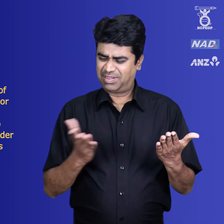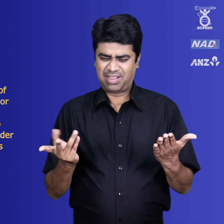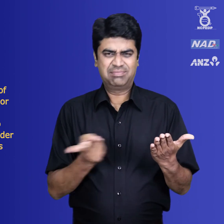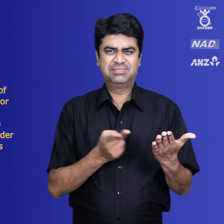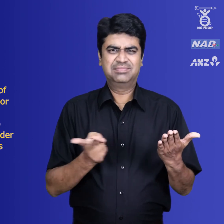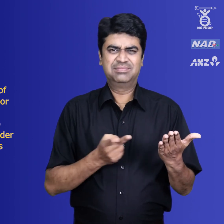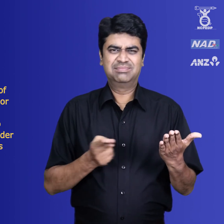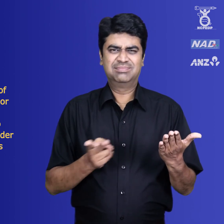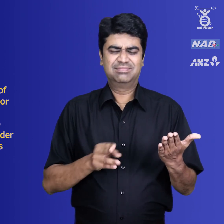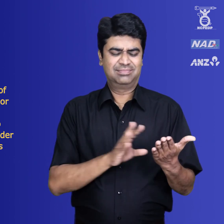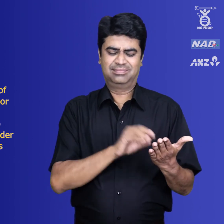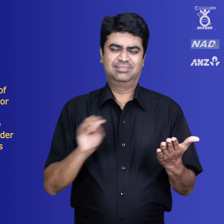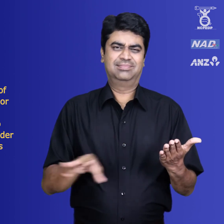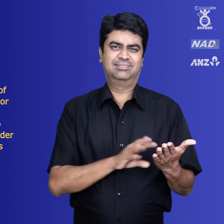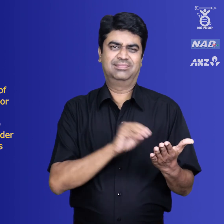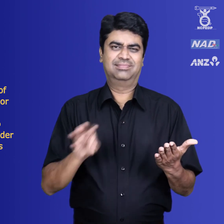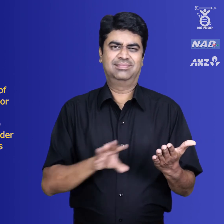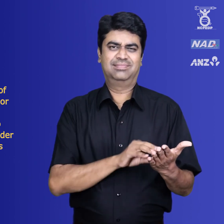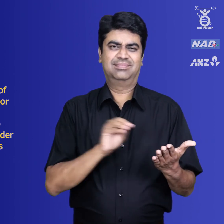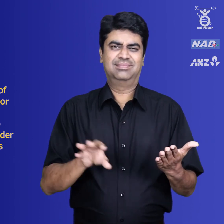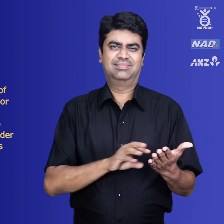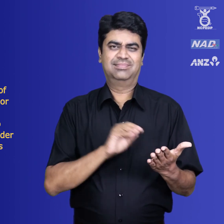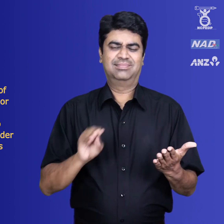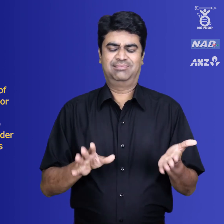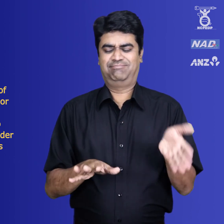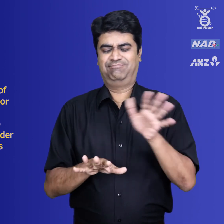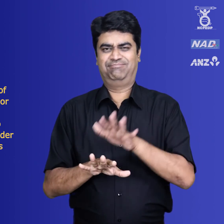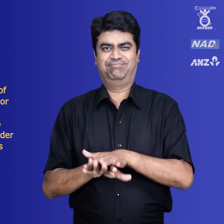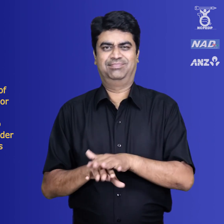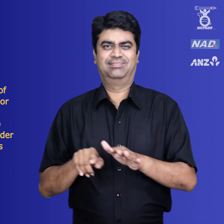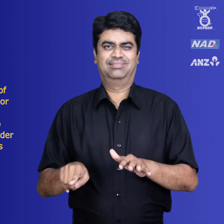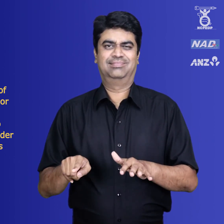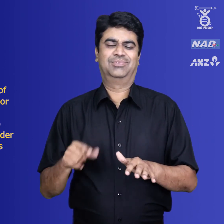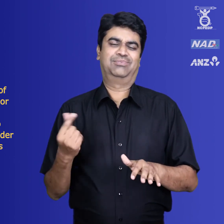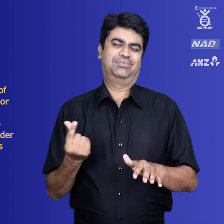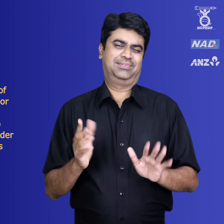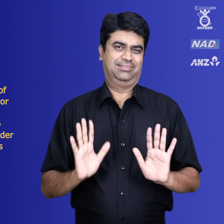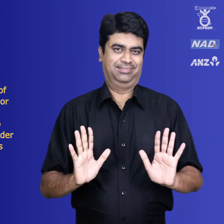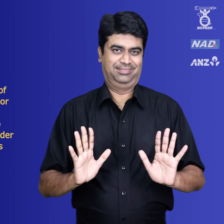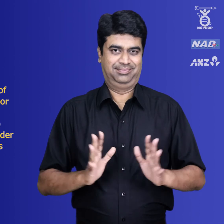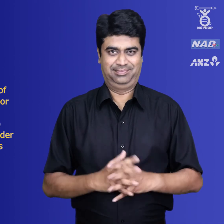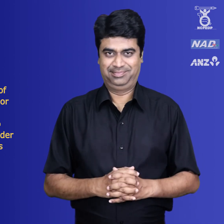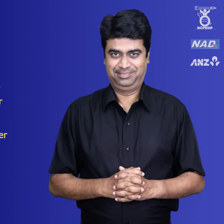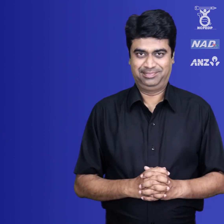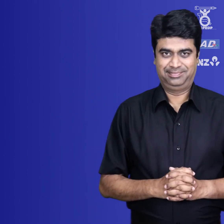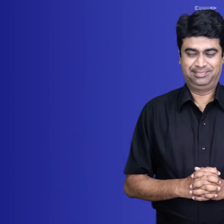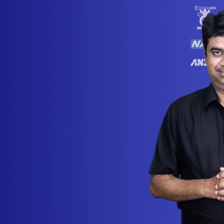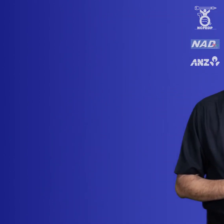be deemed to have been done or taken under the corresponding provisions of this Act.